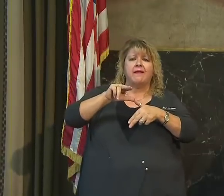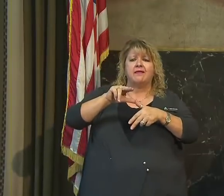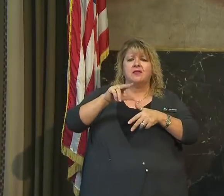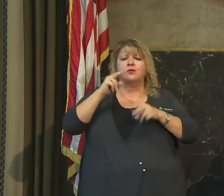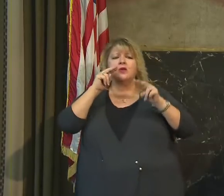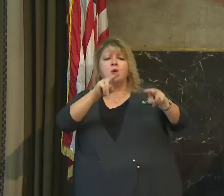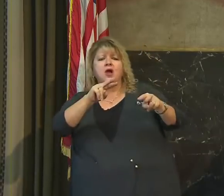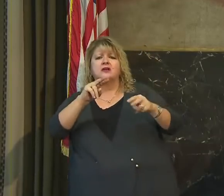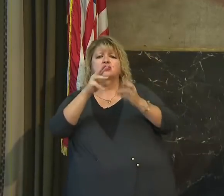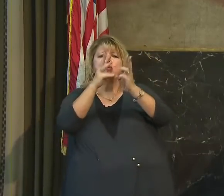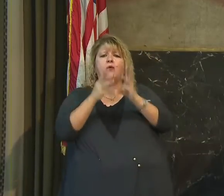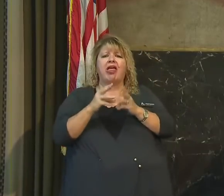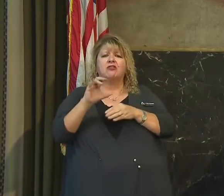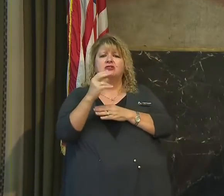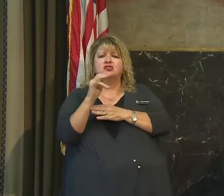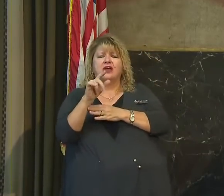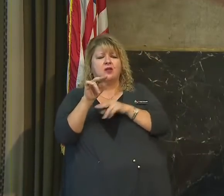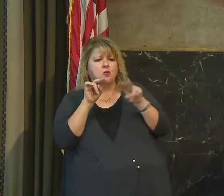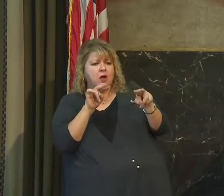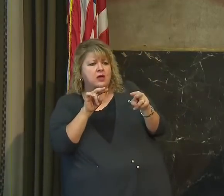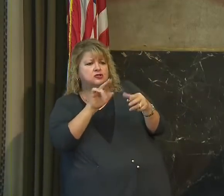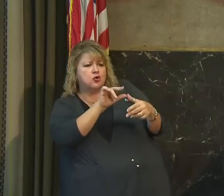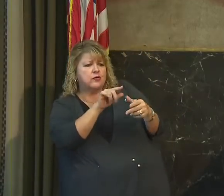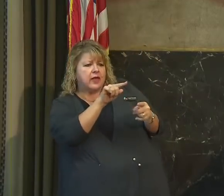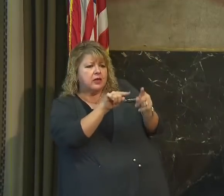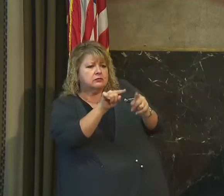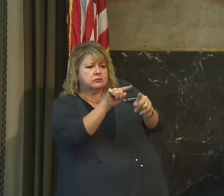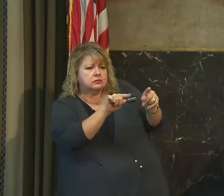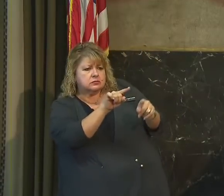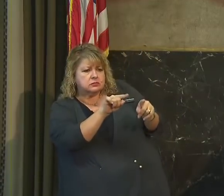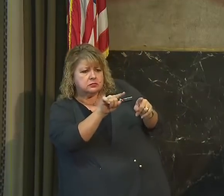that storm away from us? Nothing wrong with that.